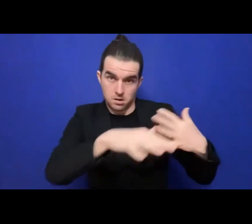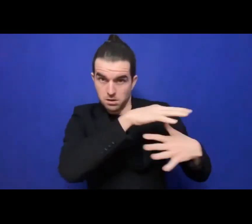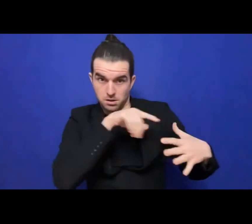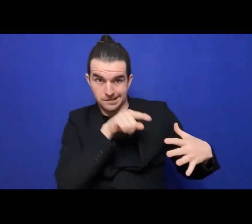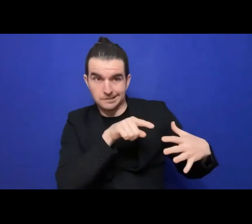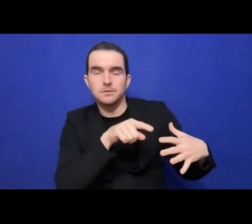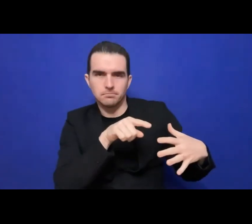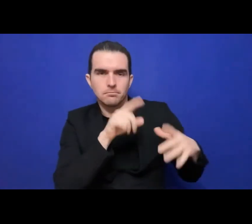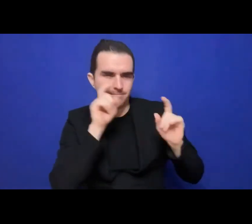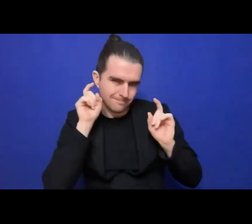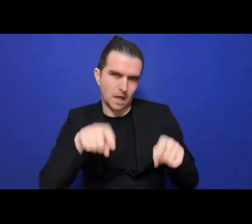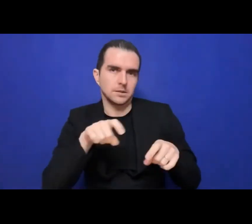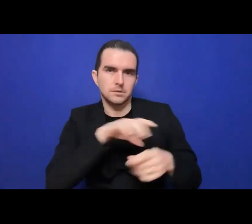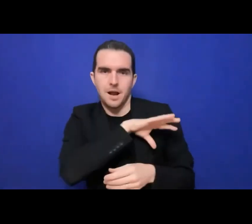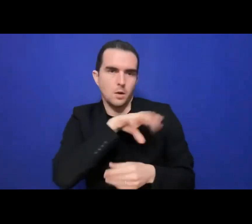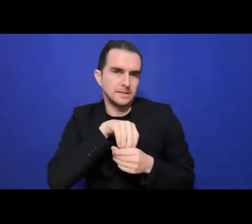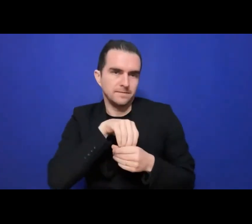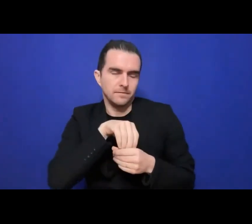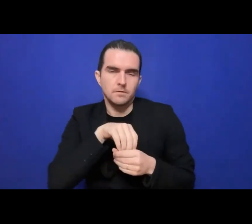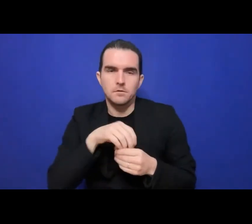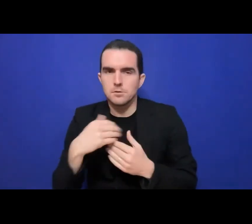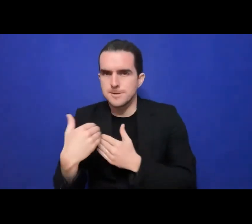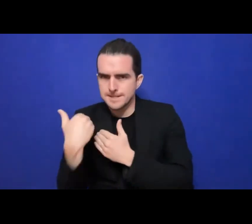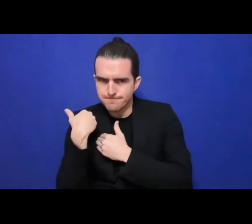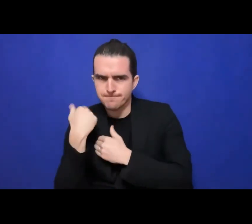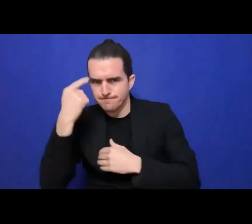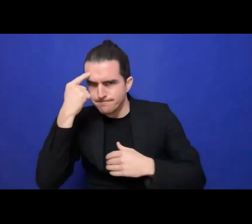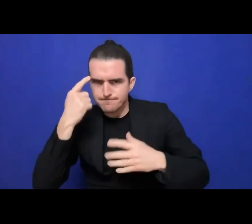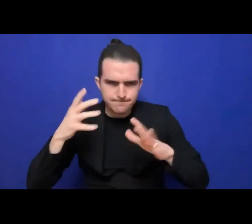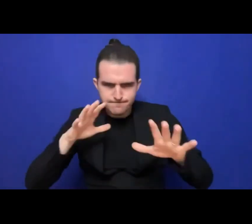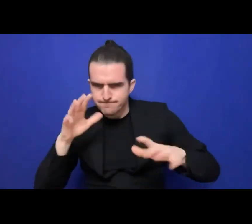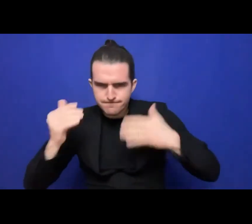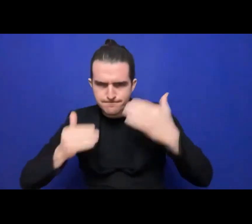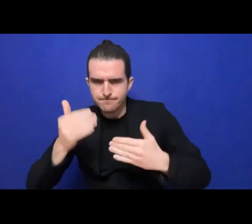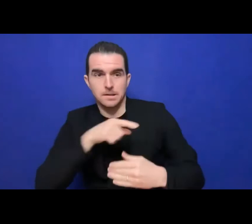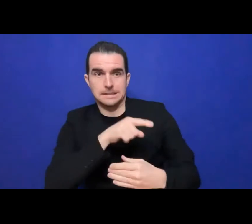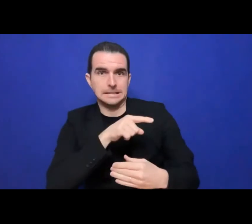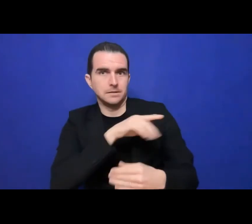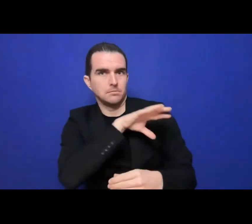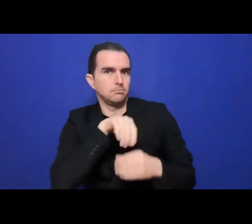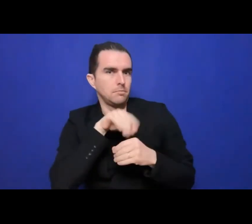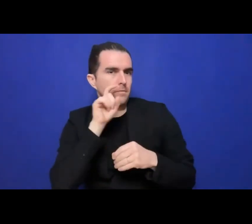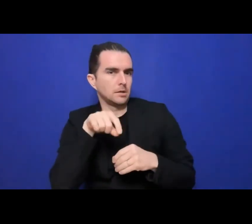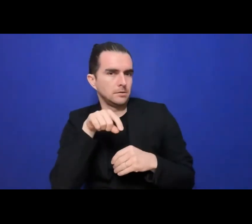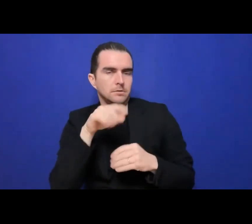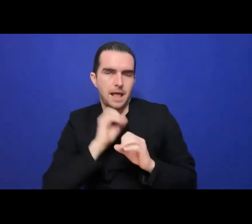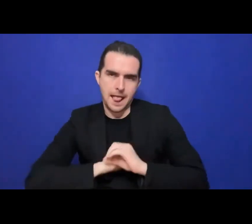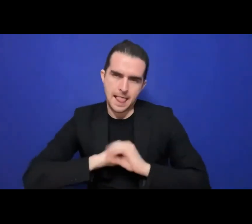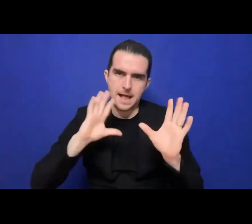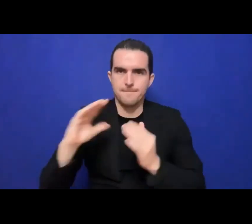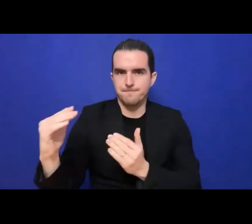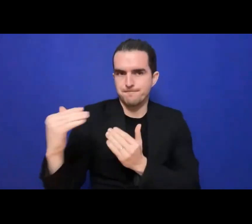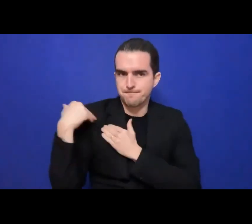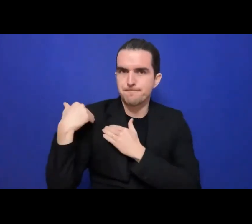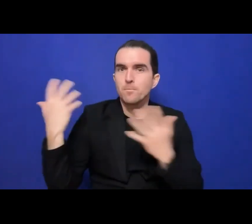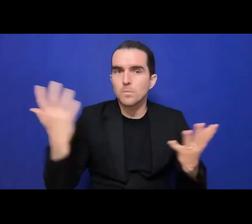mechanism, where we need to have very clear roles and functions of health committees, representativeness and inclusiveness